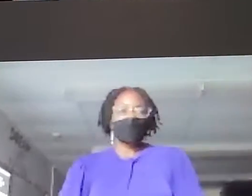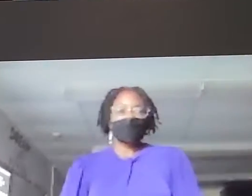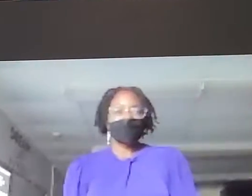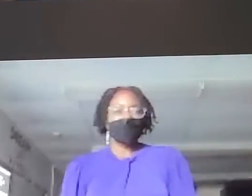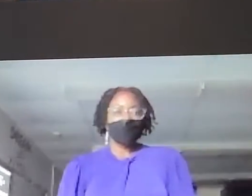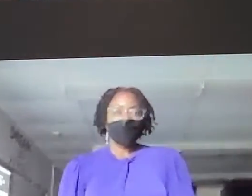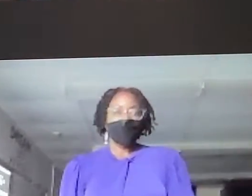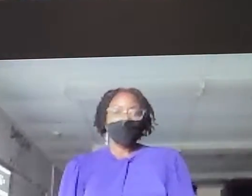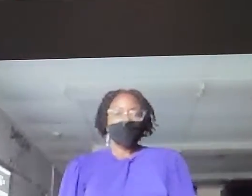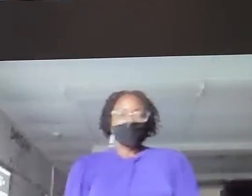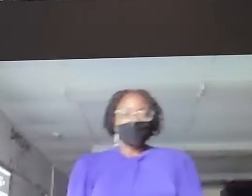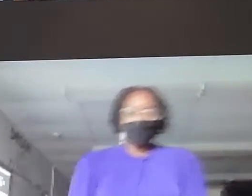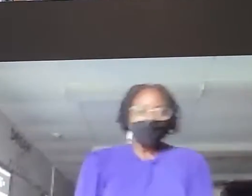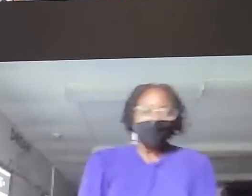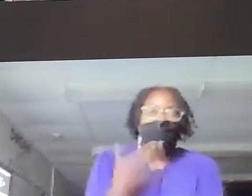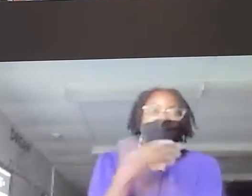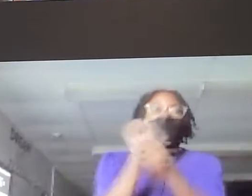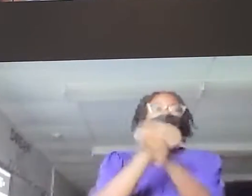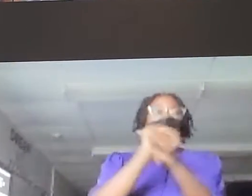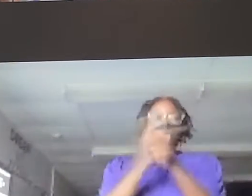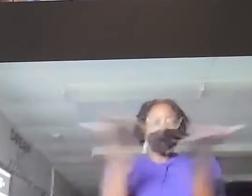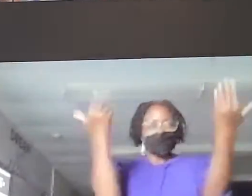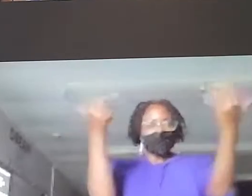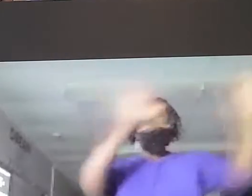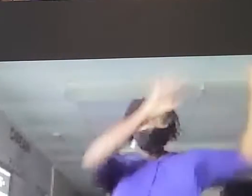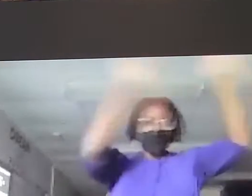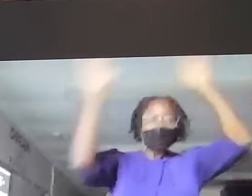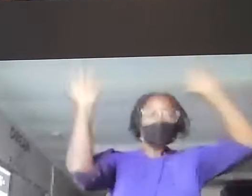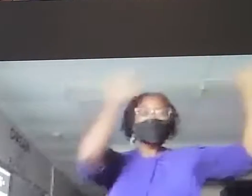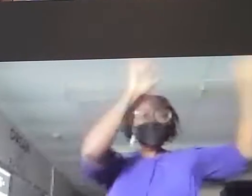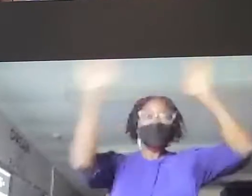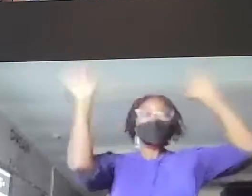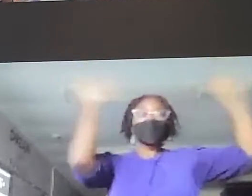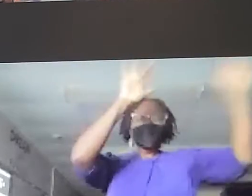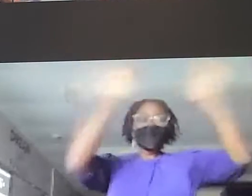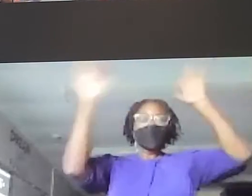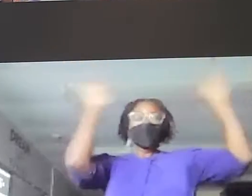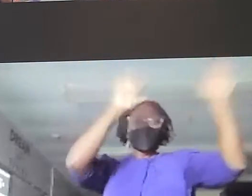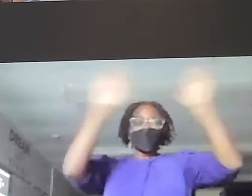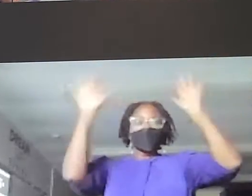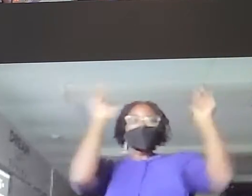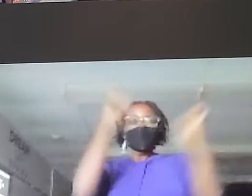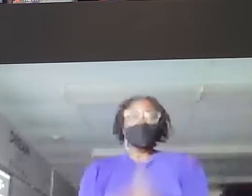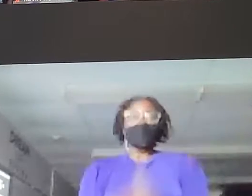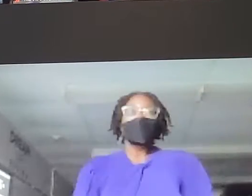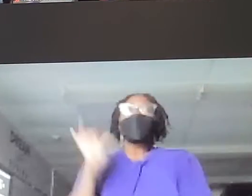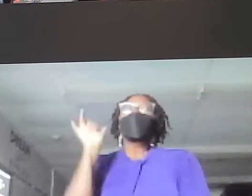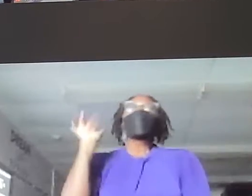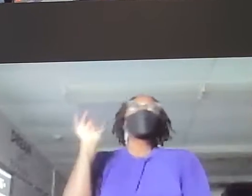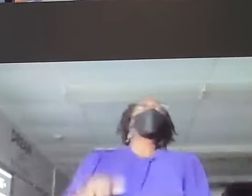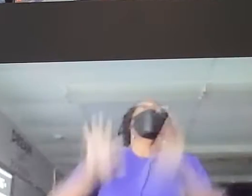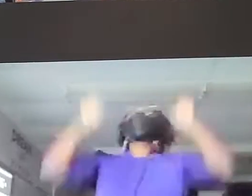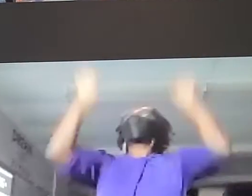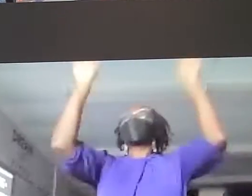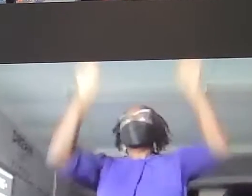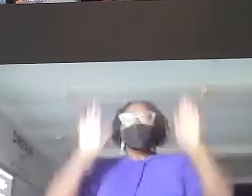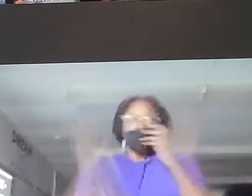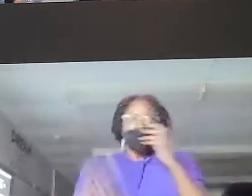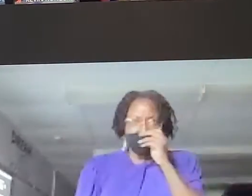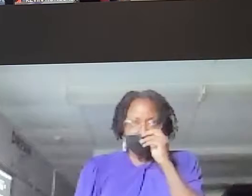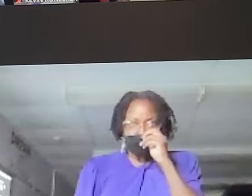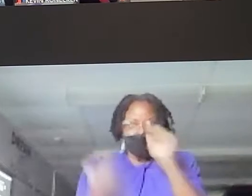Good job. We can give Miss Olivia a round of applause. That was fantastic. And now we can see your pretty